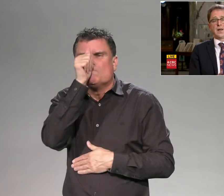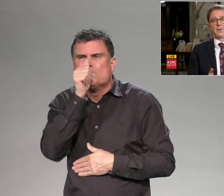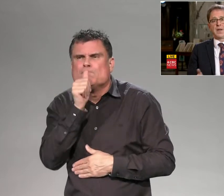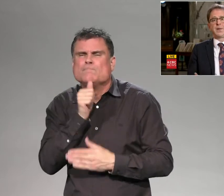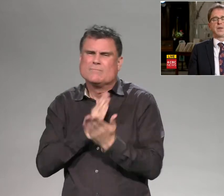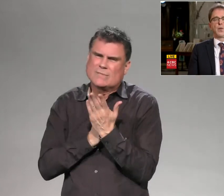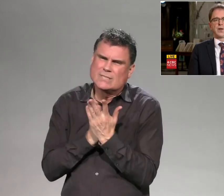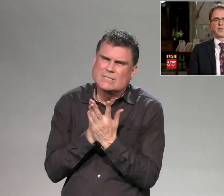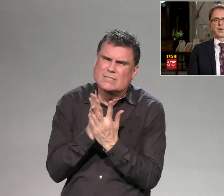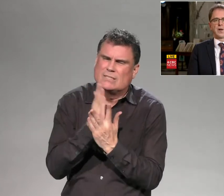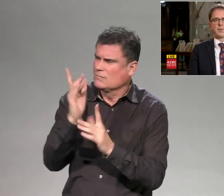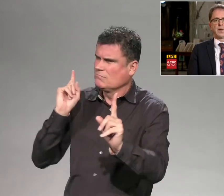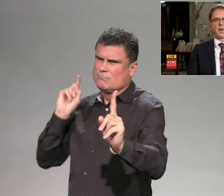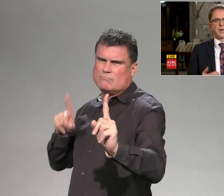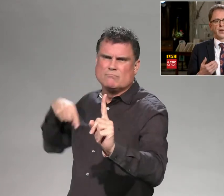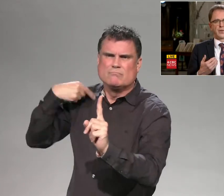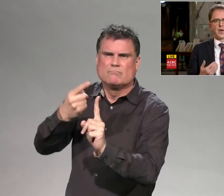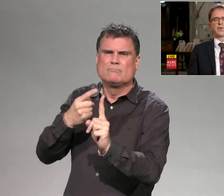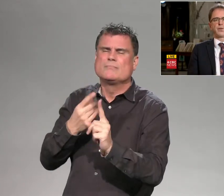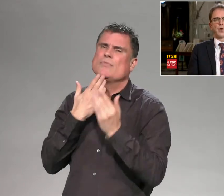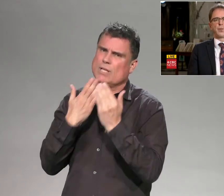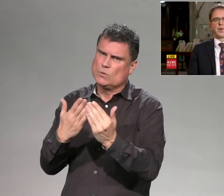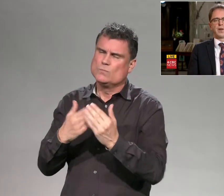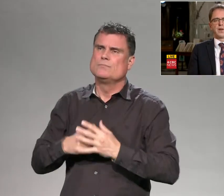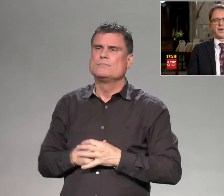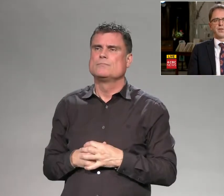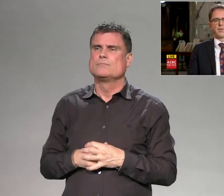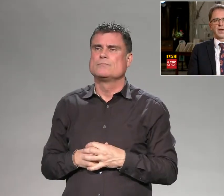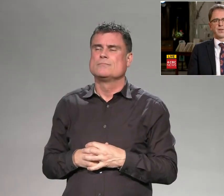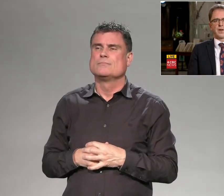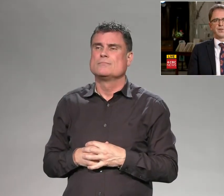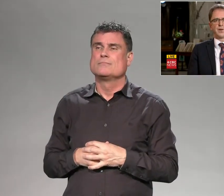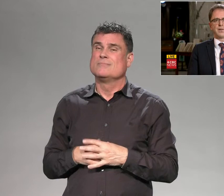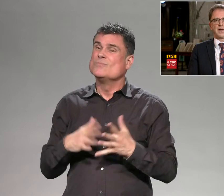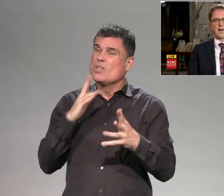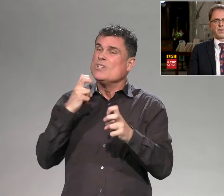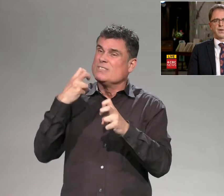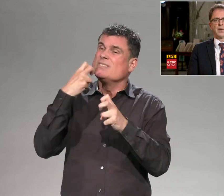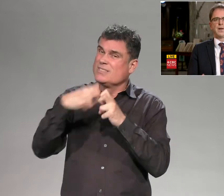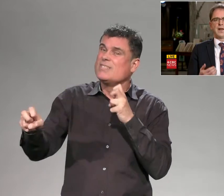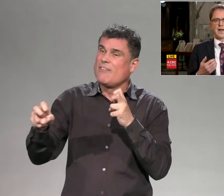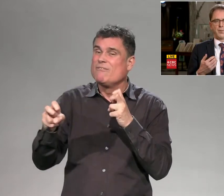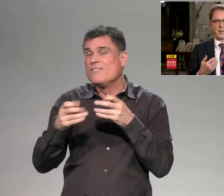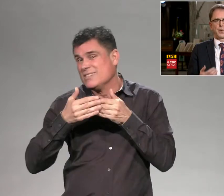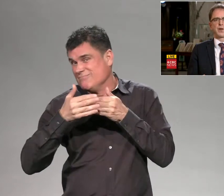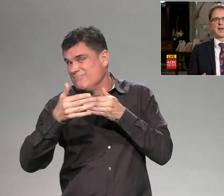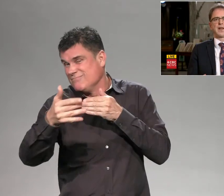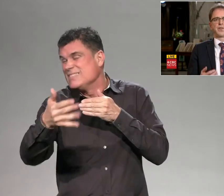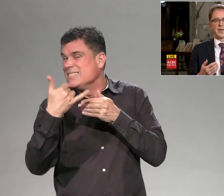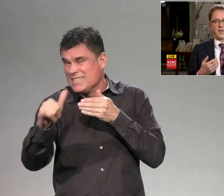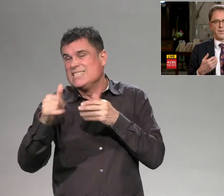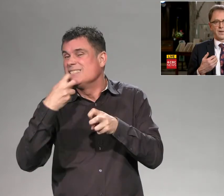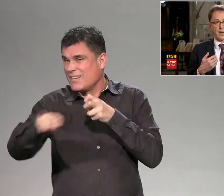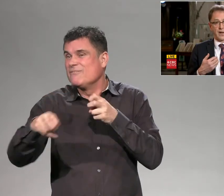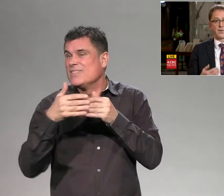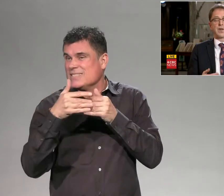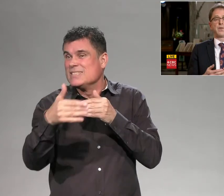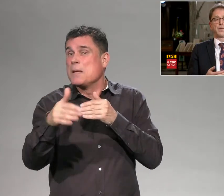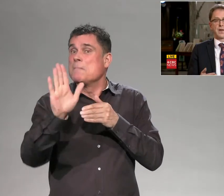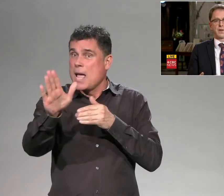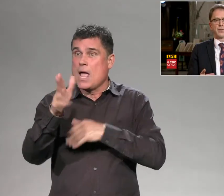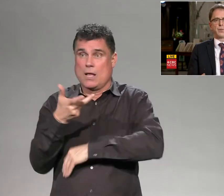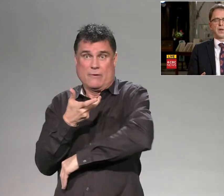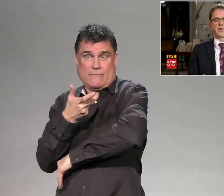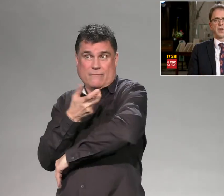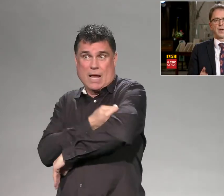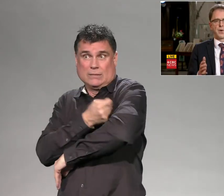think it may be the weeks to come. There's lots of hope in this vaccination effort, and people are going to get safe and going to get safe